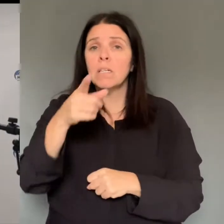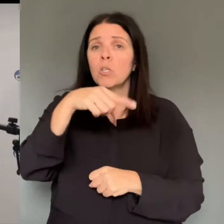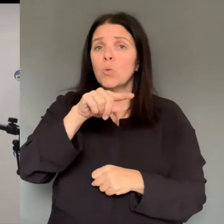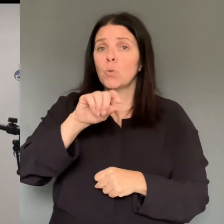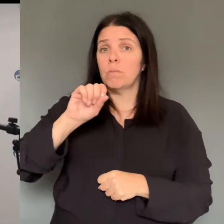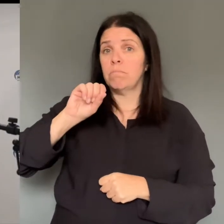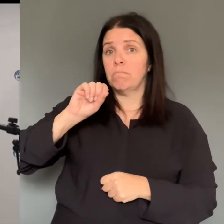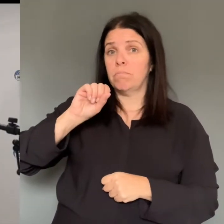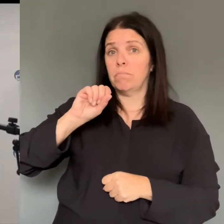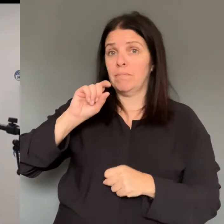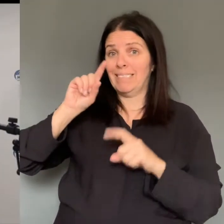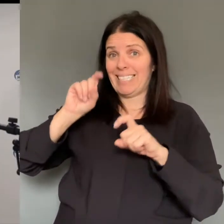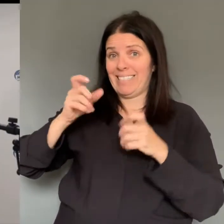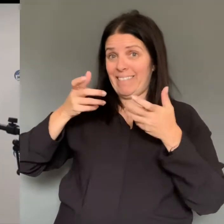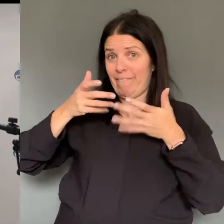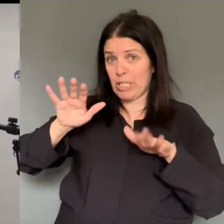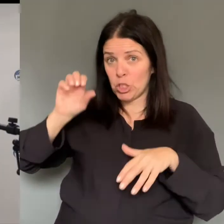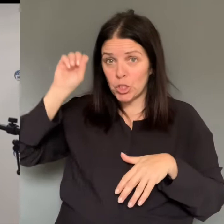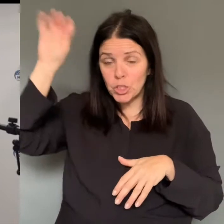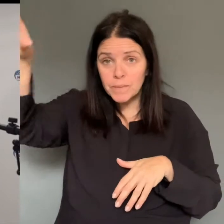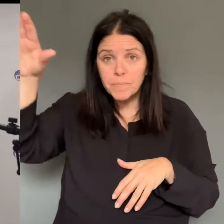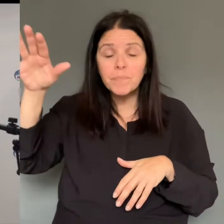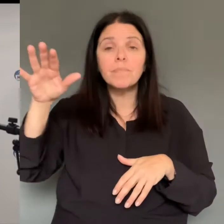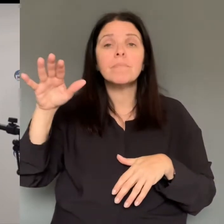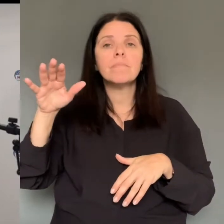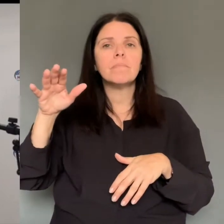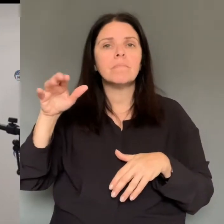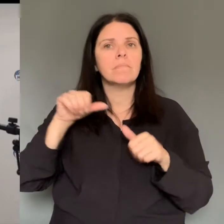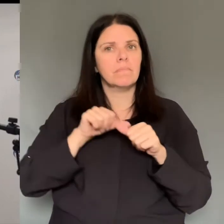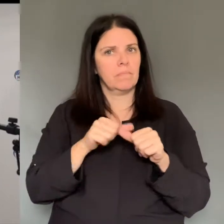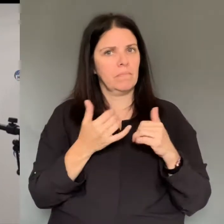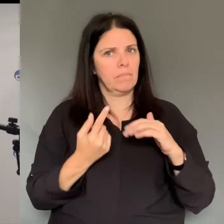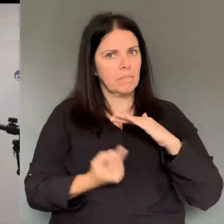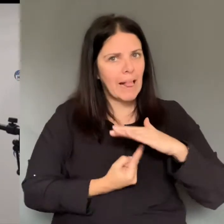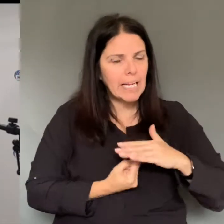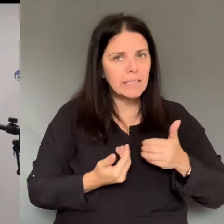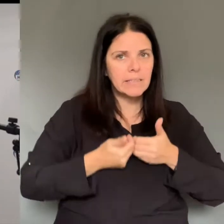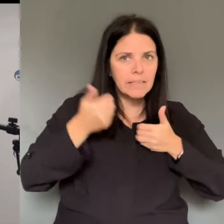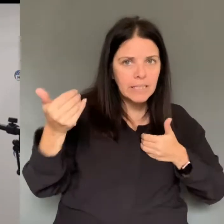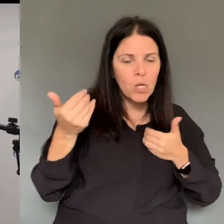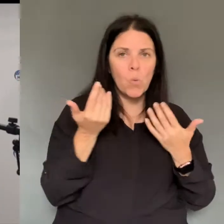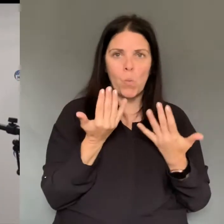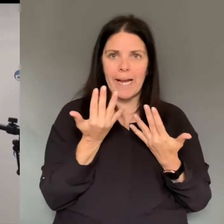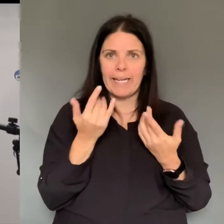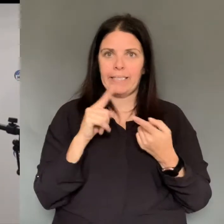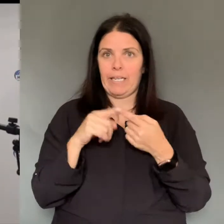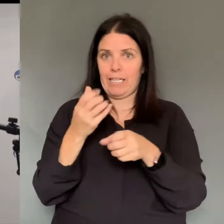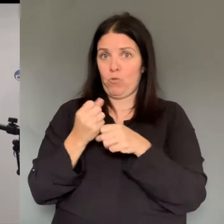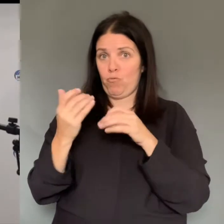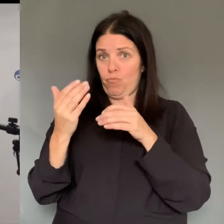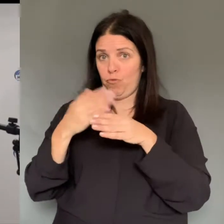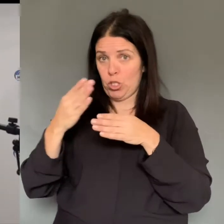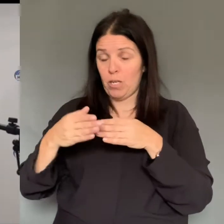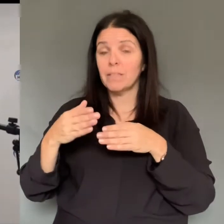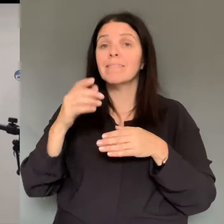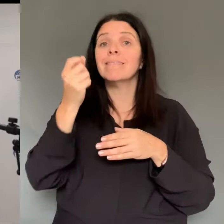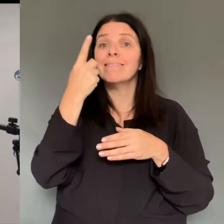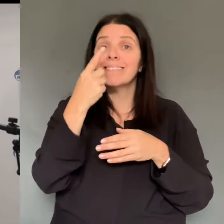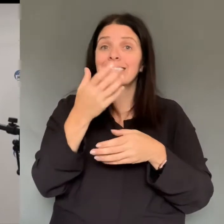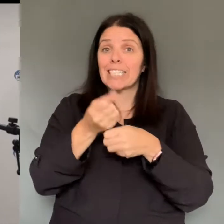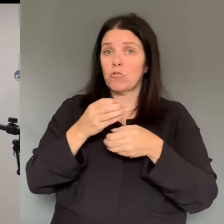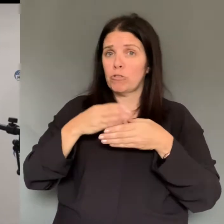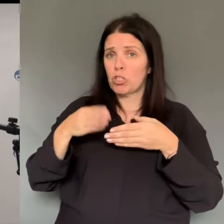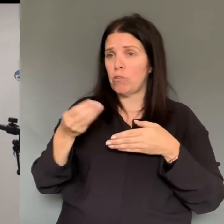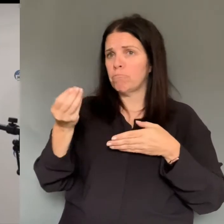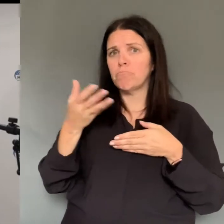tested negative for COVID-19, you must remain in self-isolation for the remainder of the 14 days. Due to the